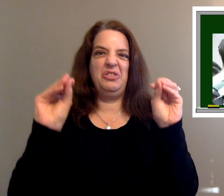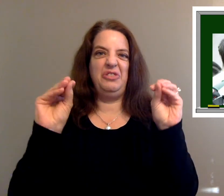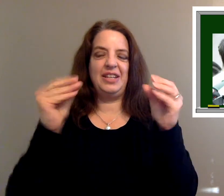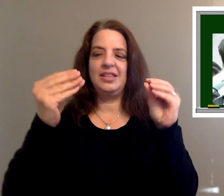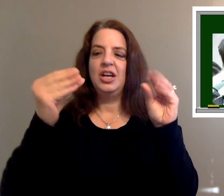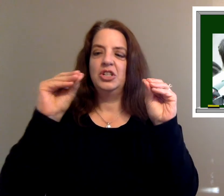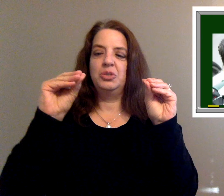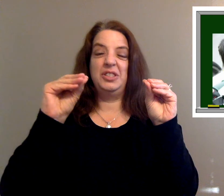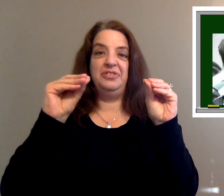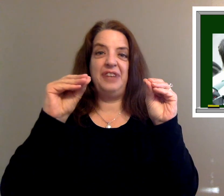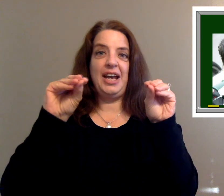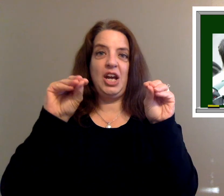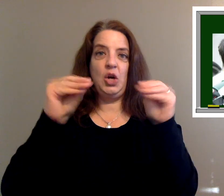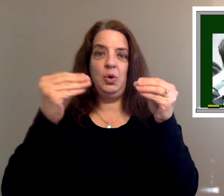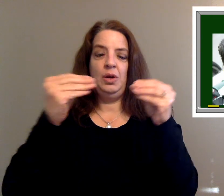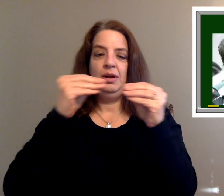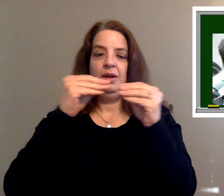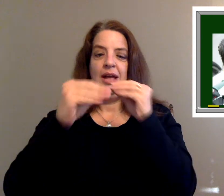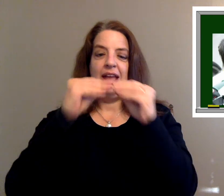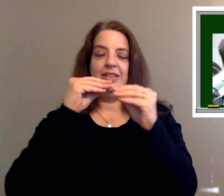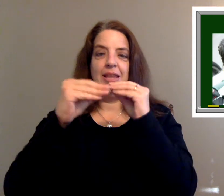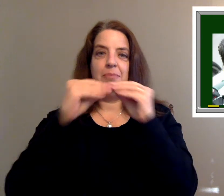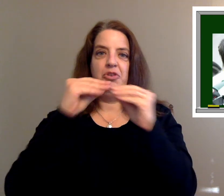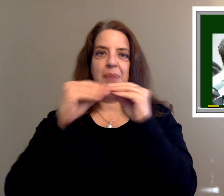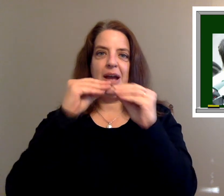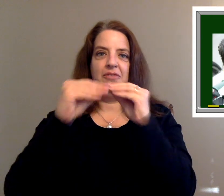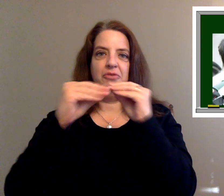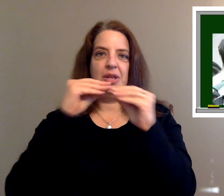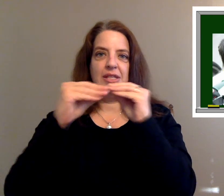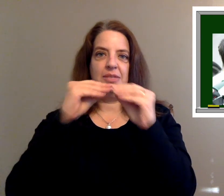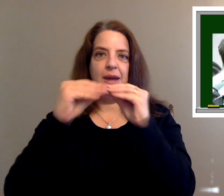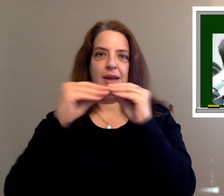fix. So it's a flat O, and then they move back and forth this way.